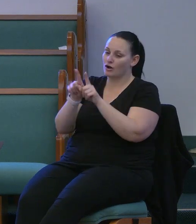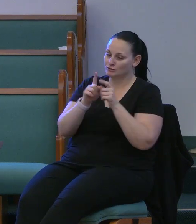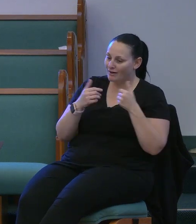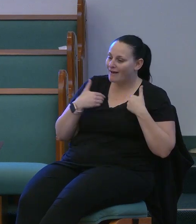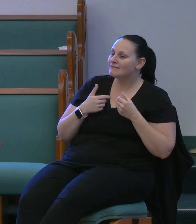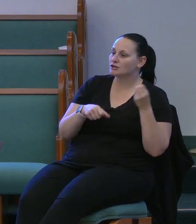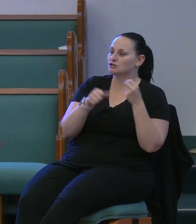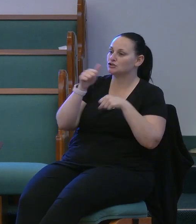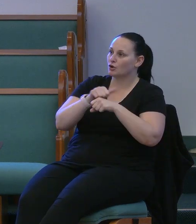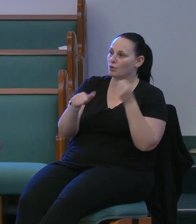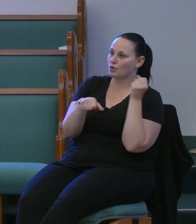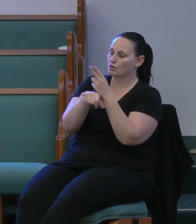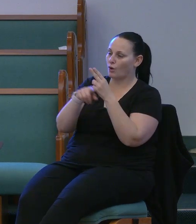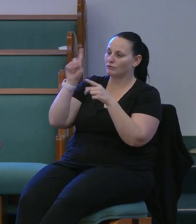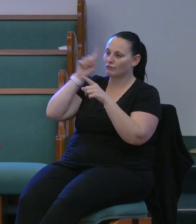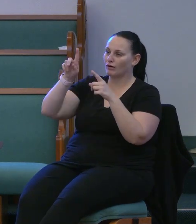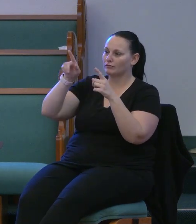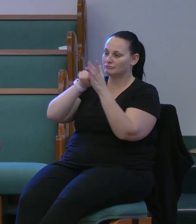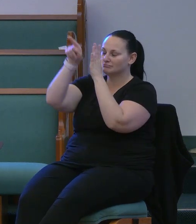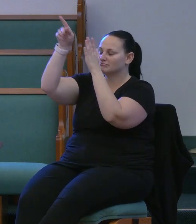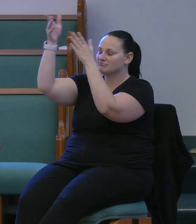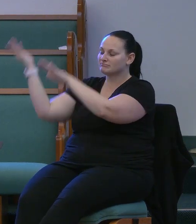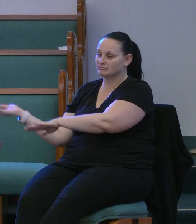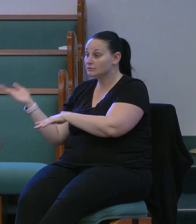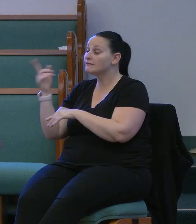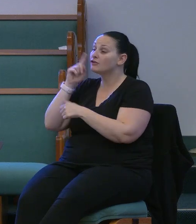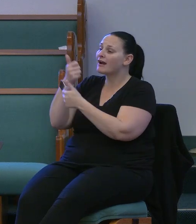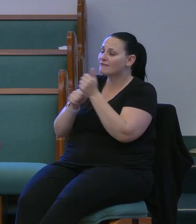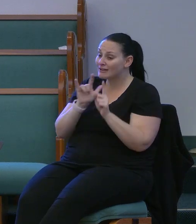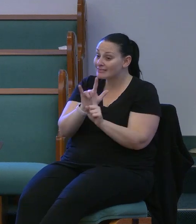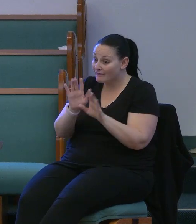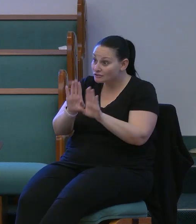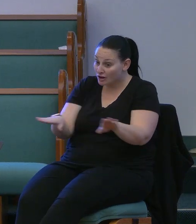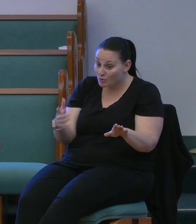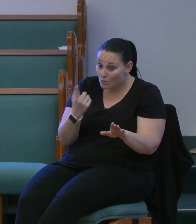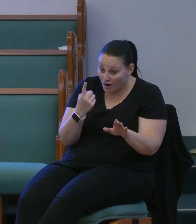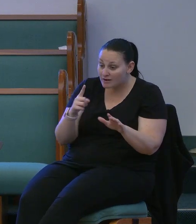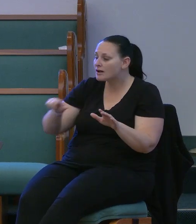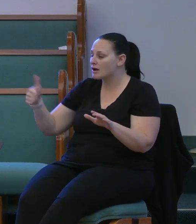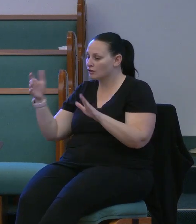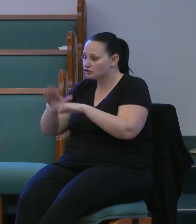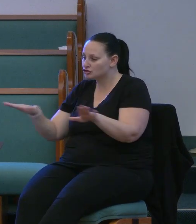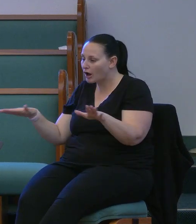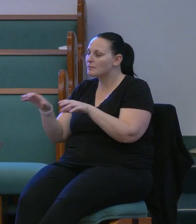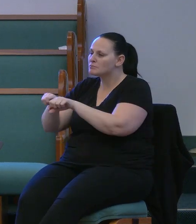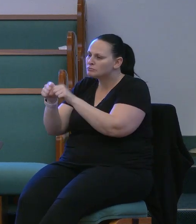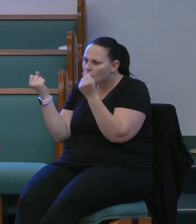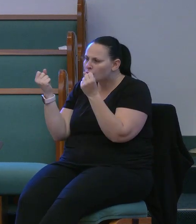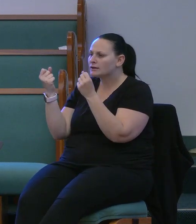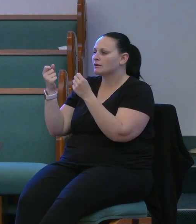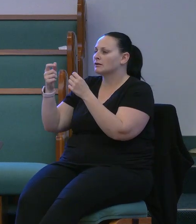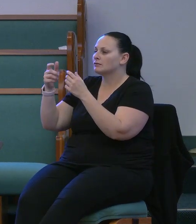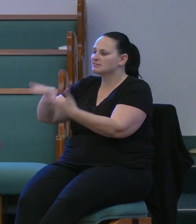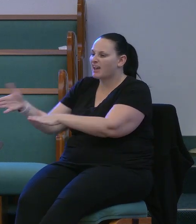there is a stone thrown at a bird. For every loved child, a child broken, bagged, sunk in a